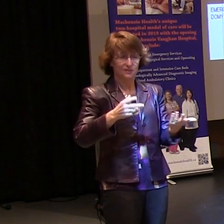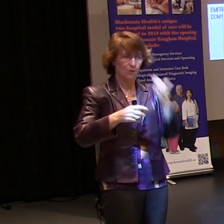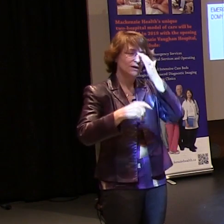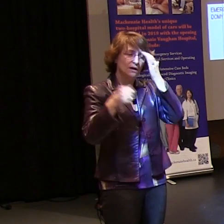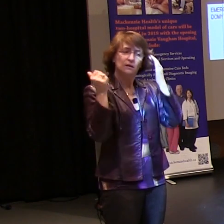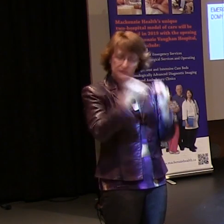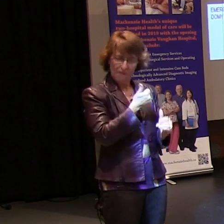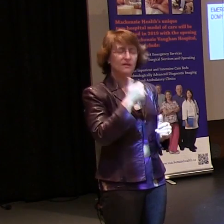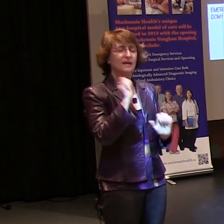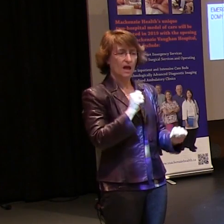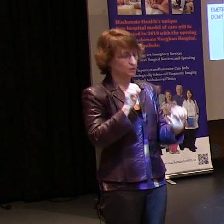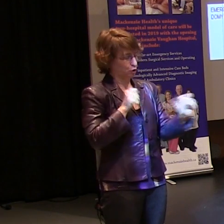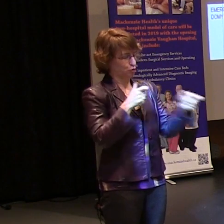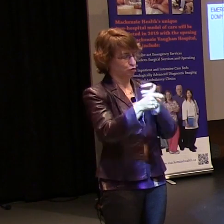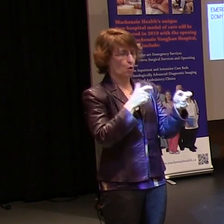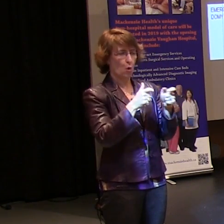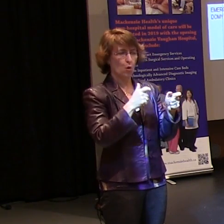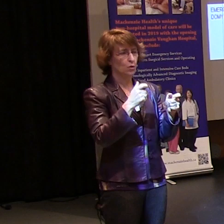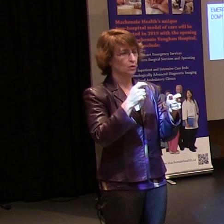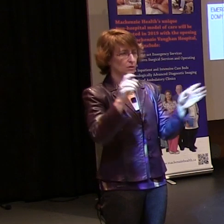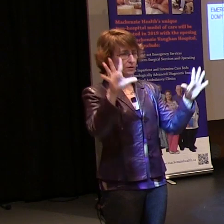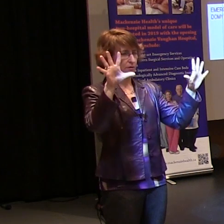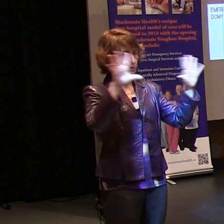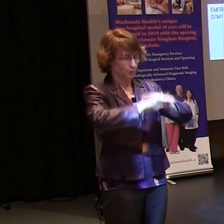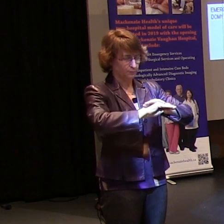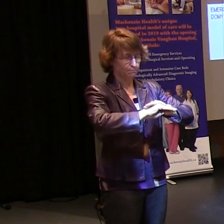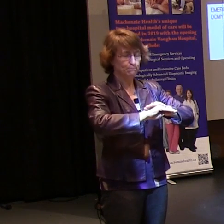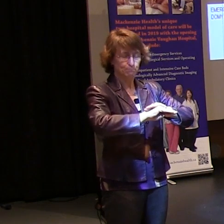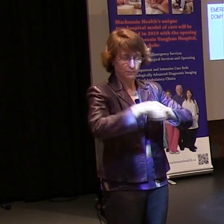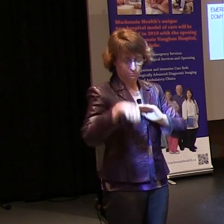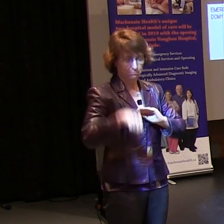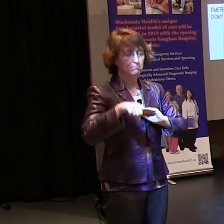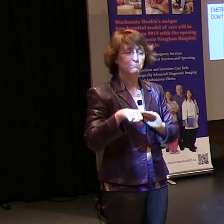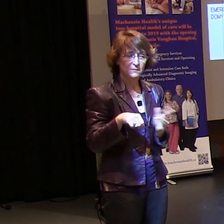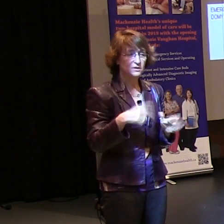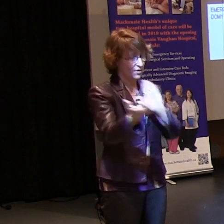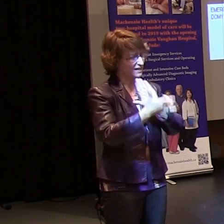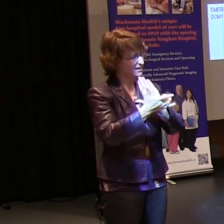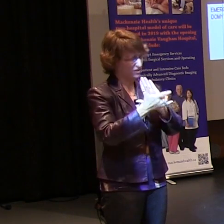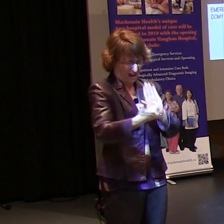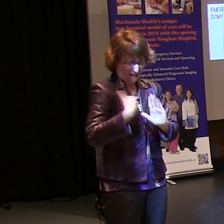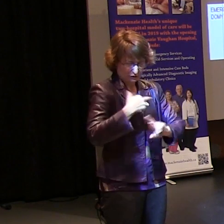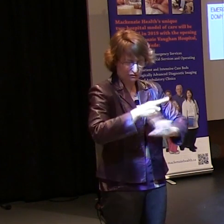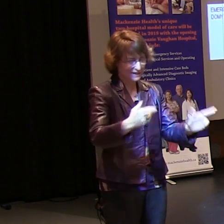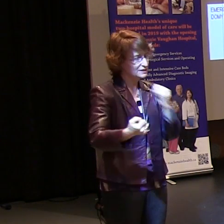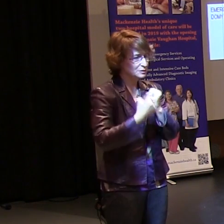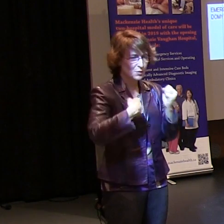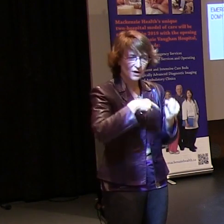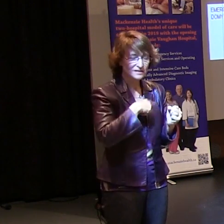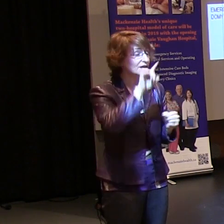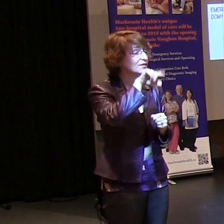you're controlling your visibility through the glass or the stuff through a button. So the technology is there to support us. It's